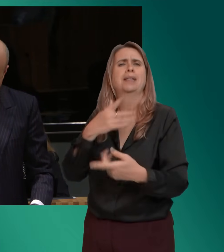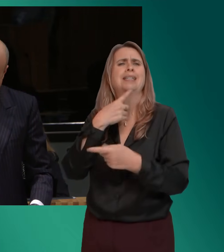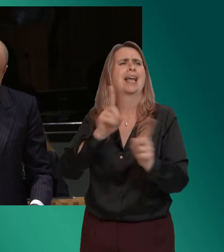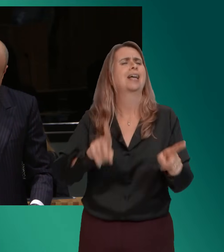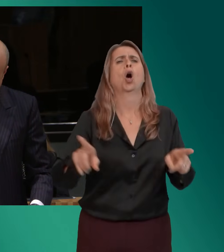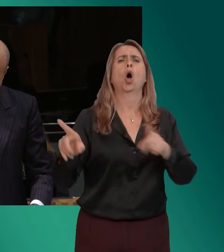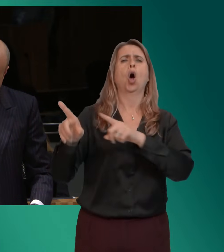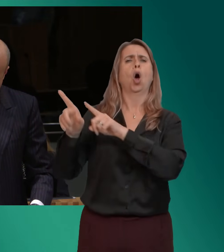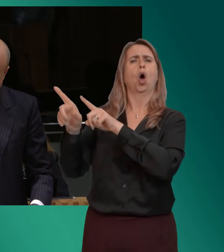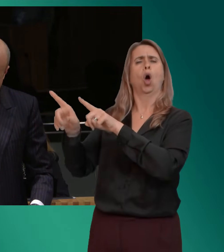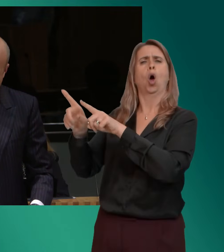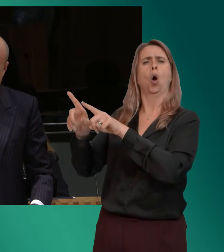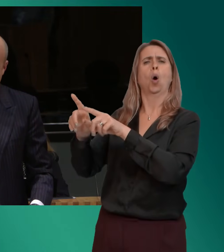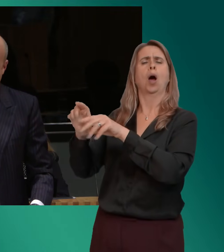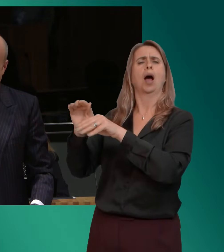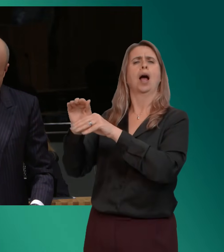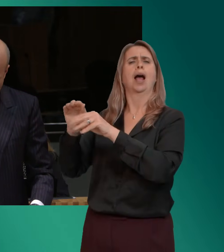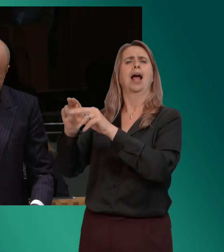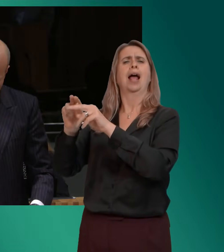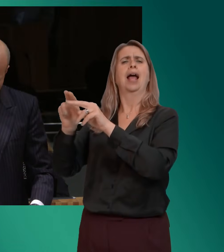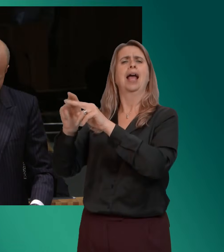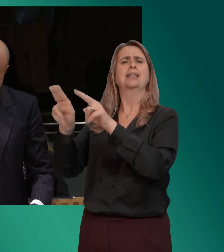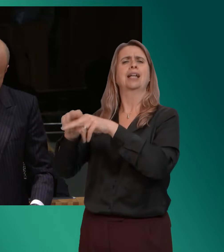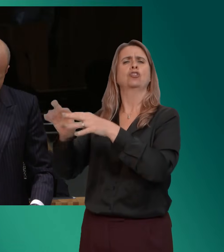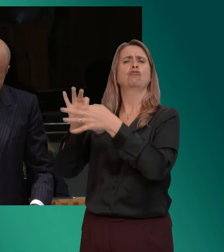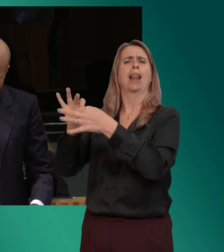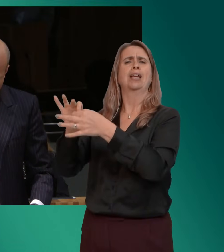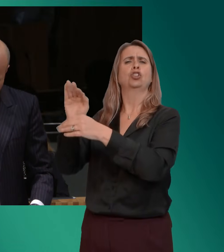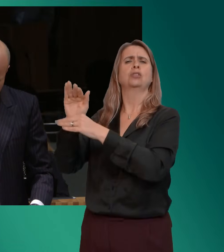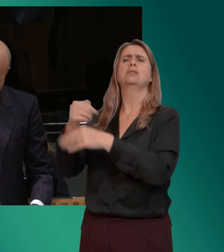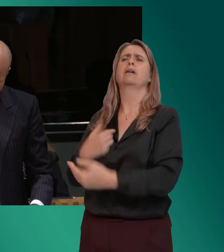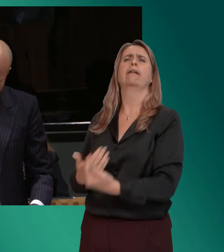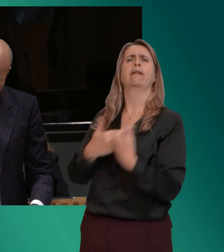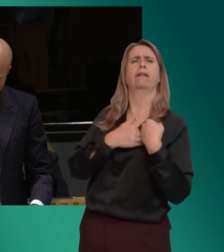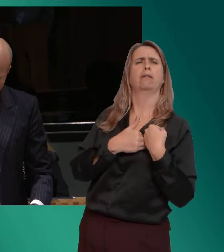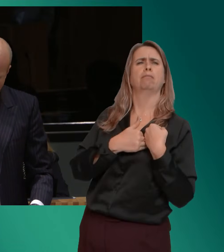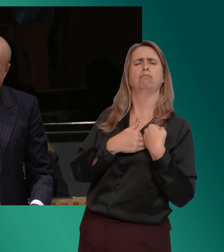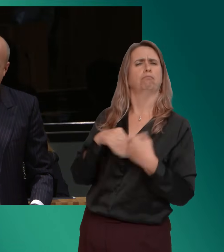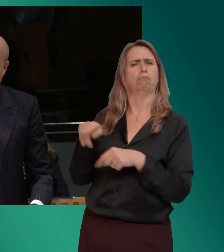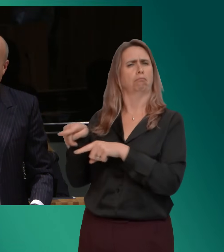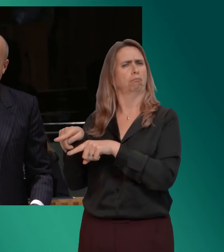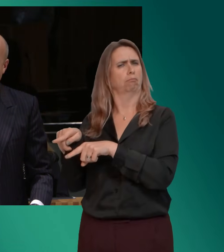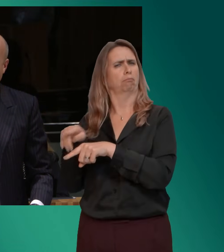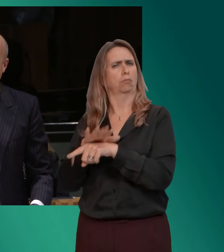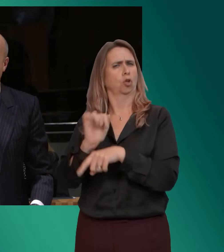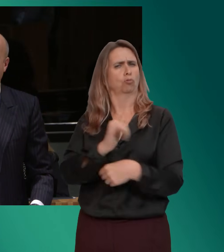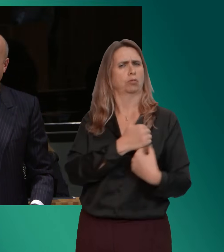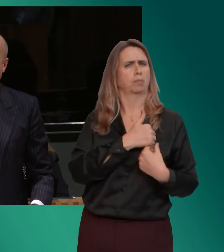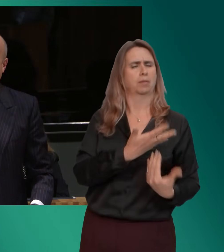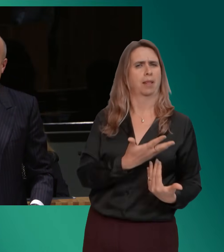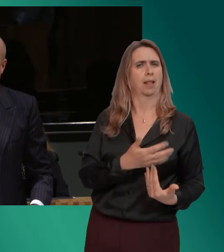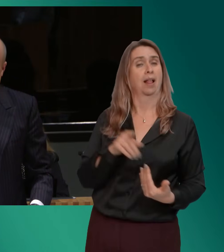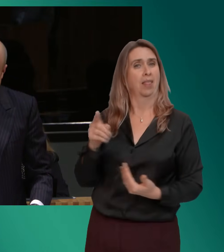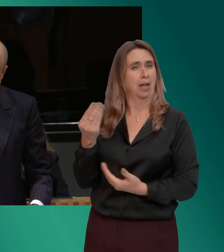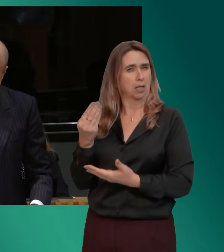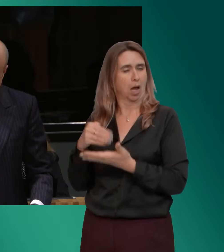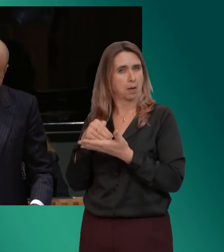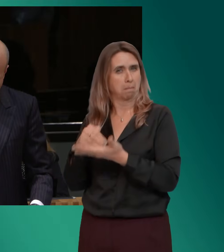international relations as being within your remit as First Minister, and an area which enjoys a £9